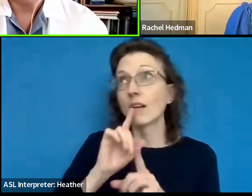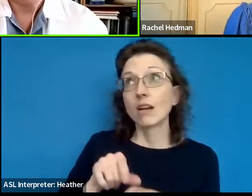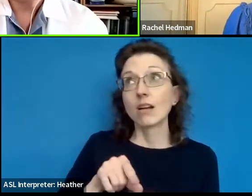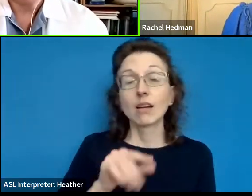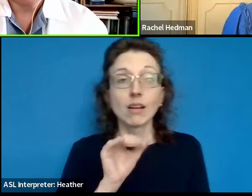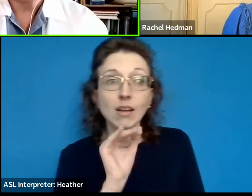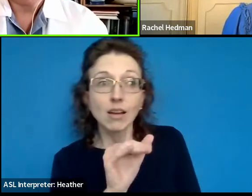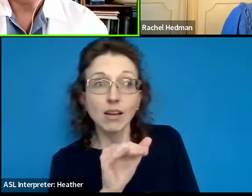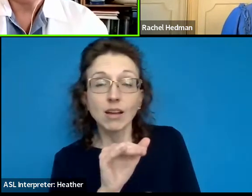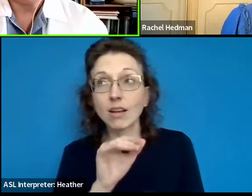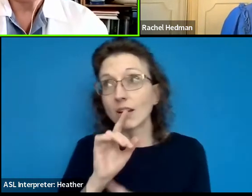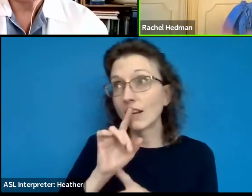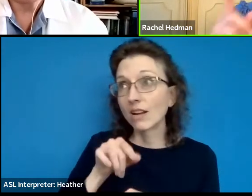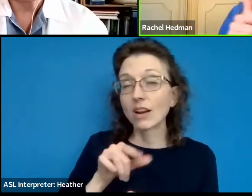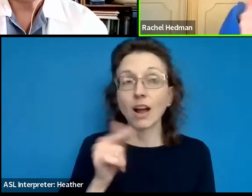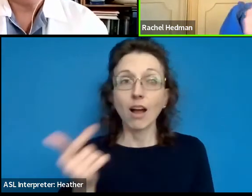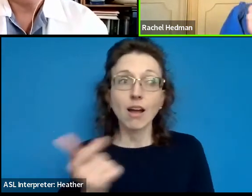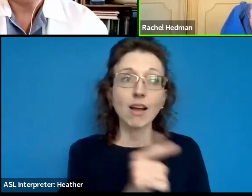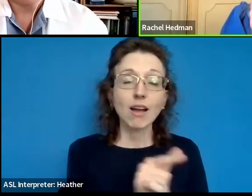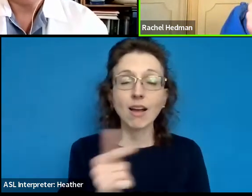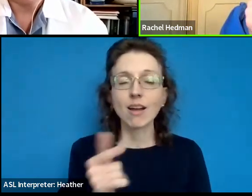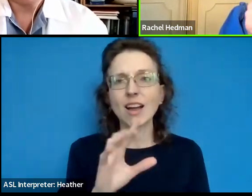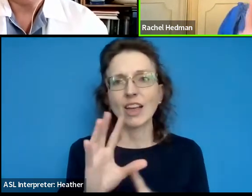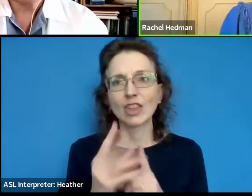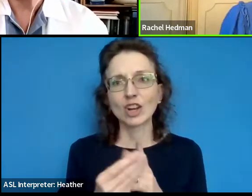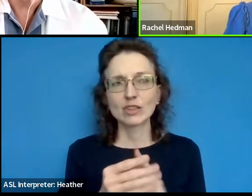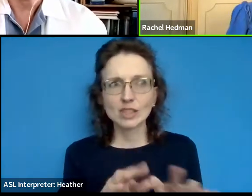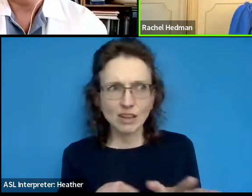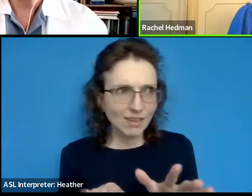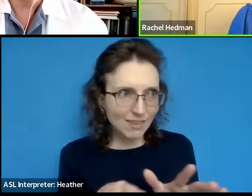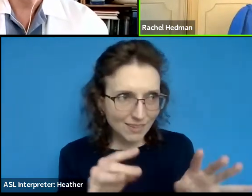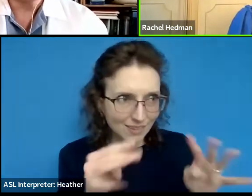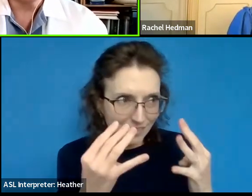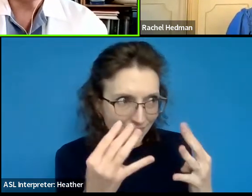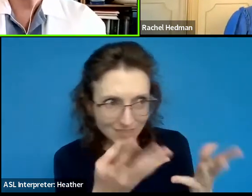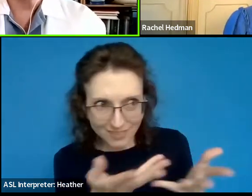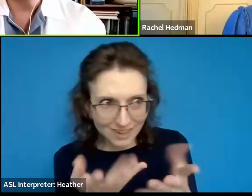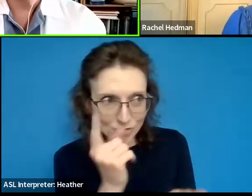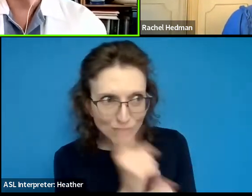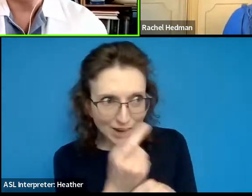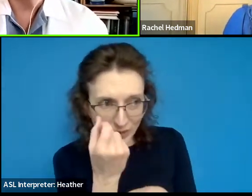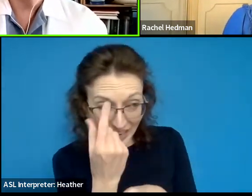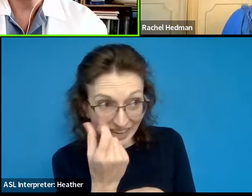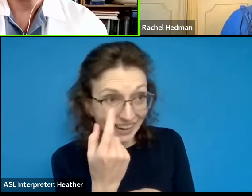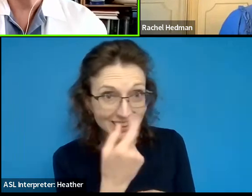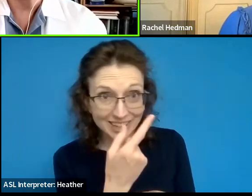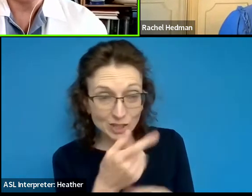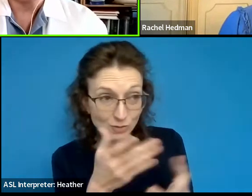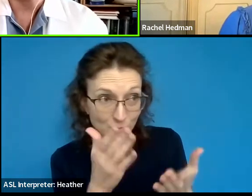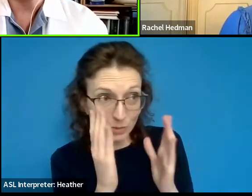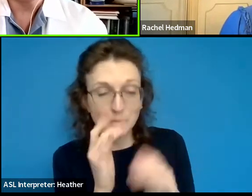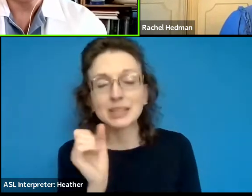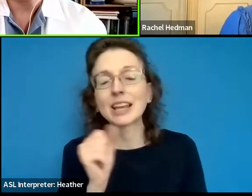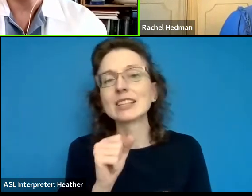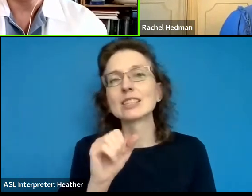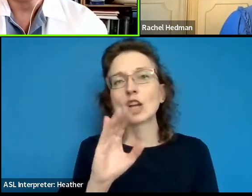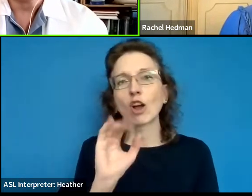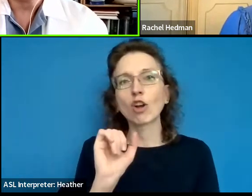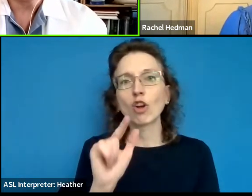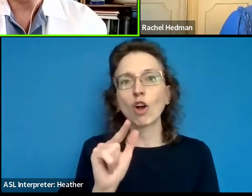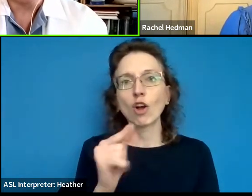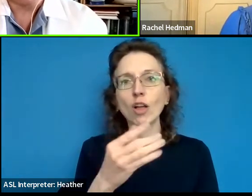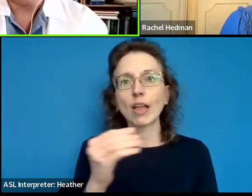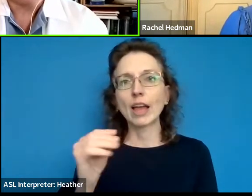other cultures that use that same technique of, are you with me? You know? Yes. Yeah. It is definitely a call and response